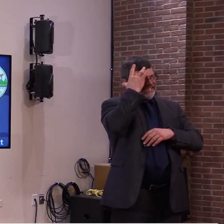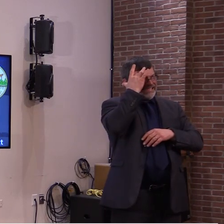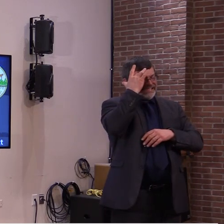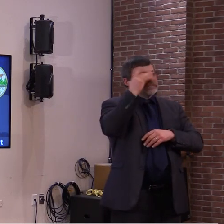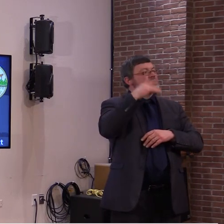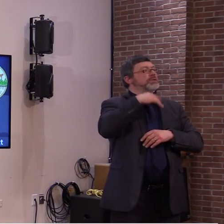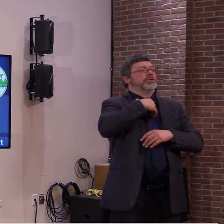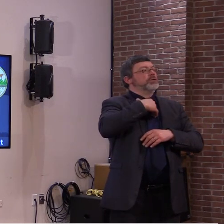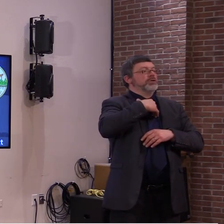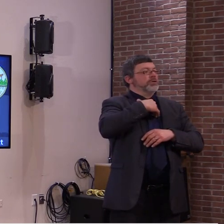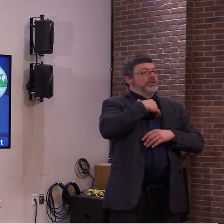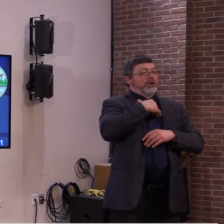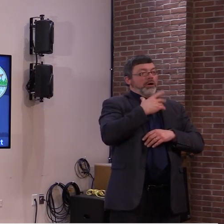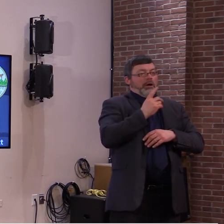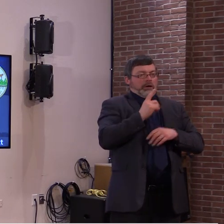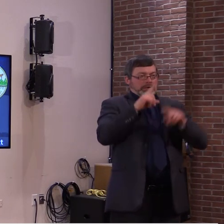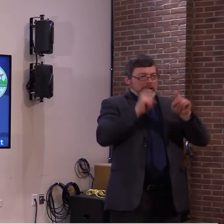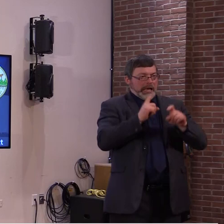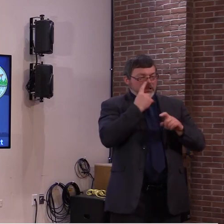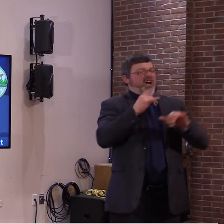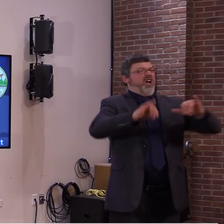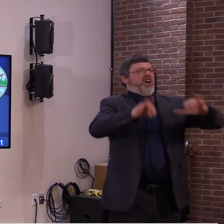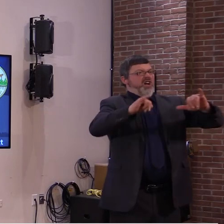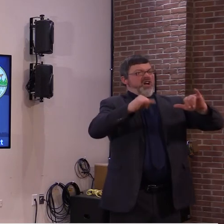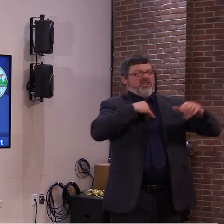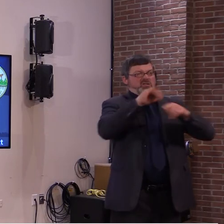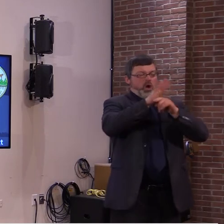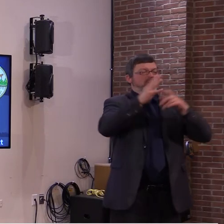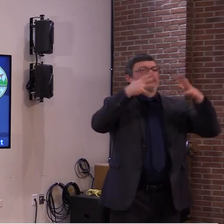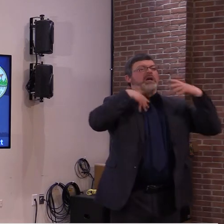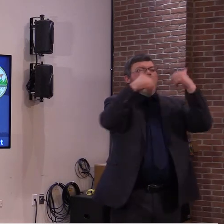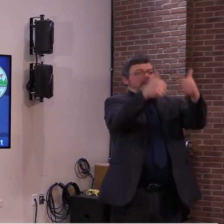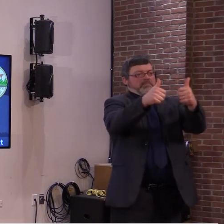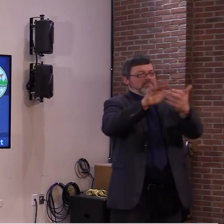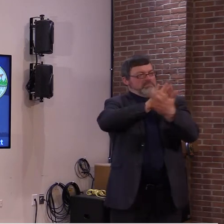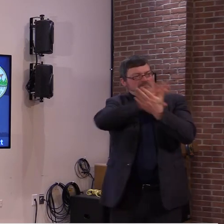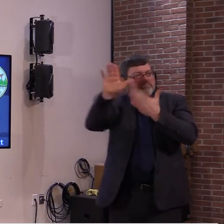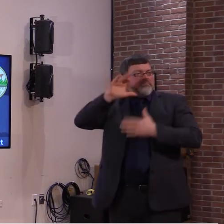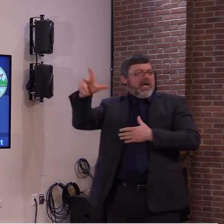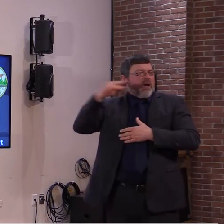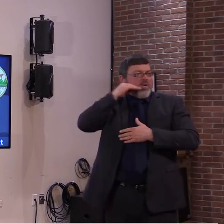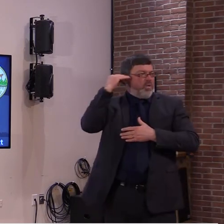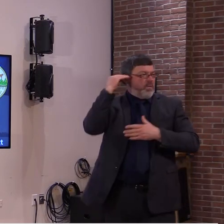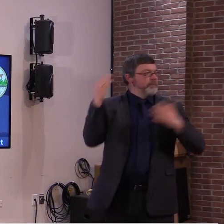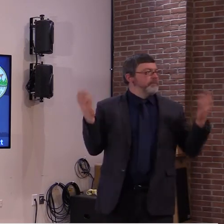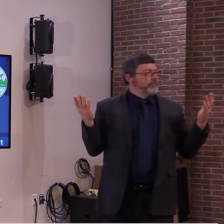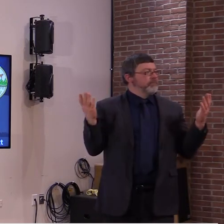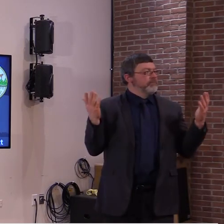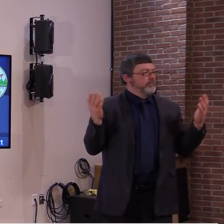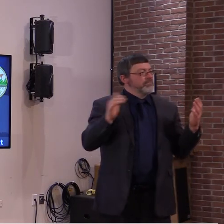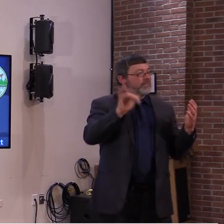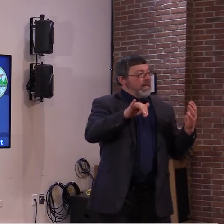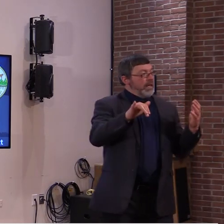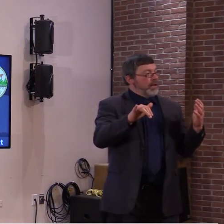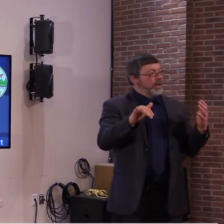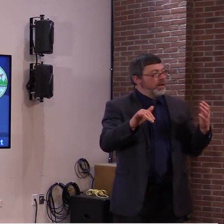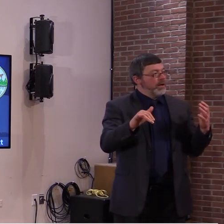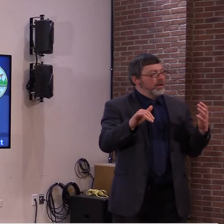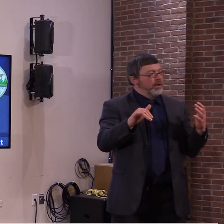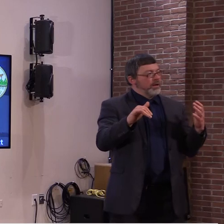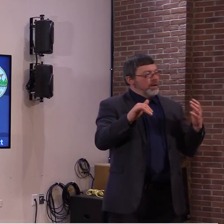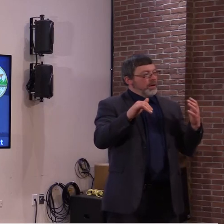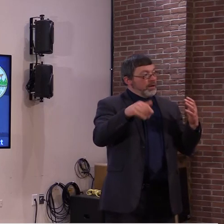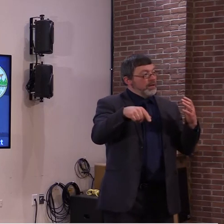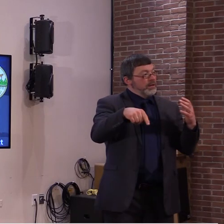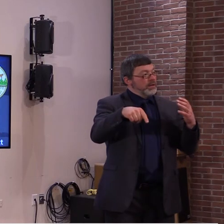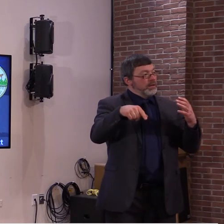that they were a transmission mechanism to infect a whole bunch of people at the sites, and especially